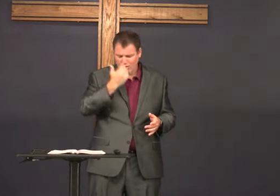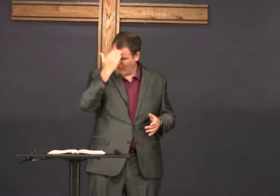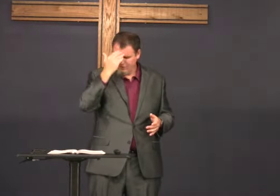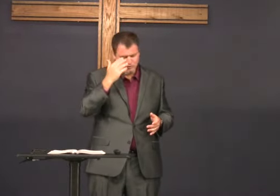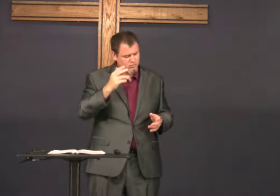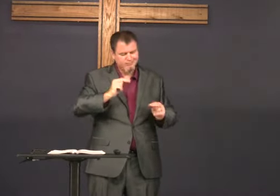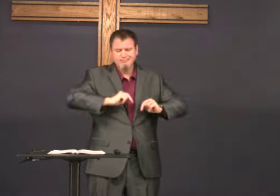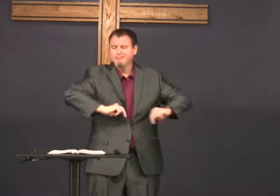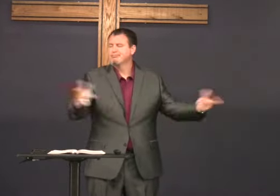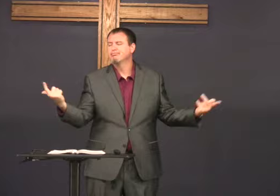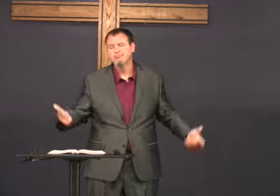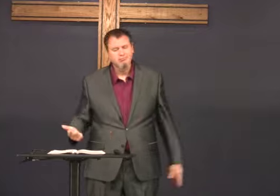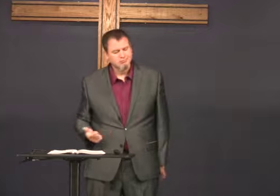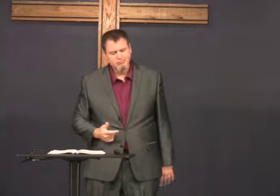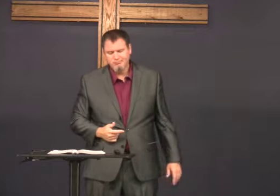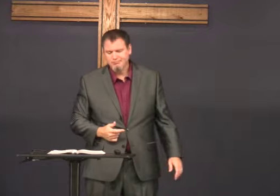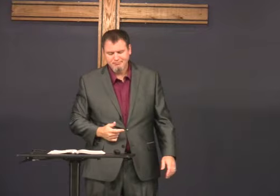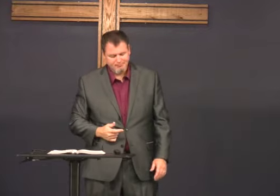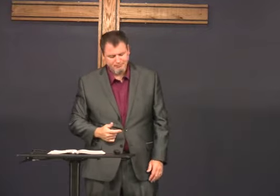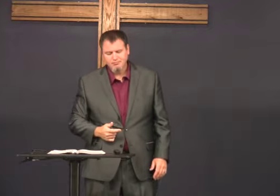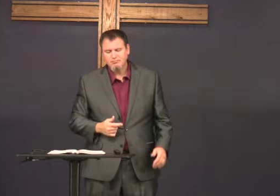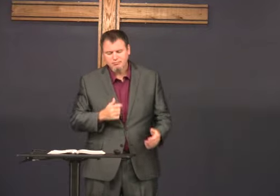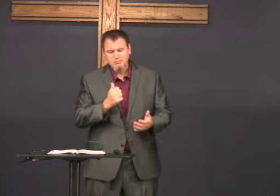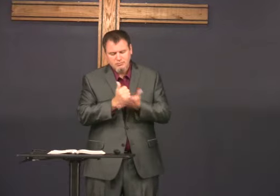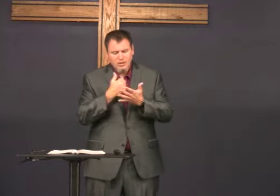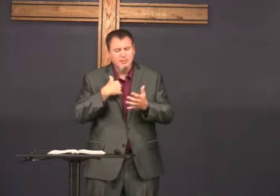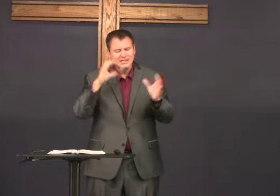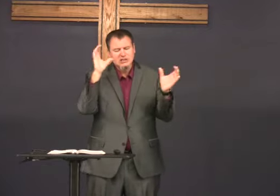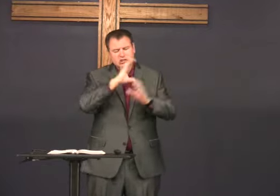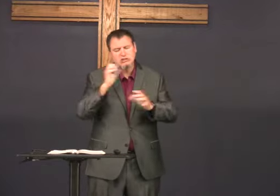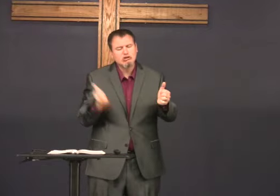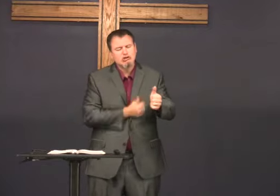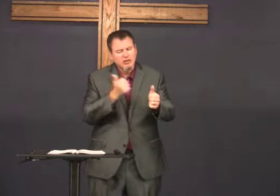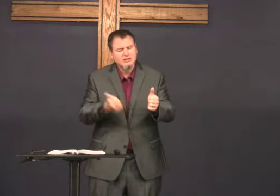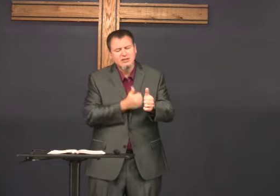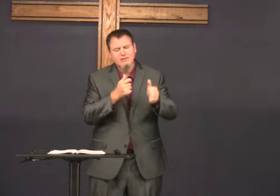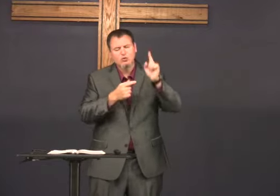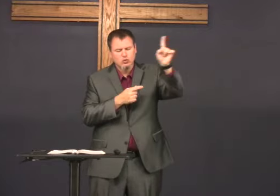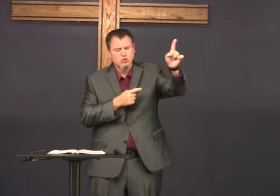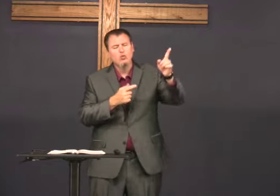Thank you.